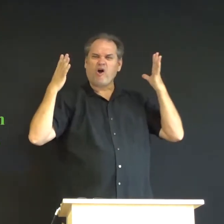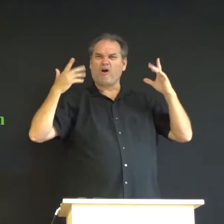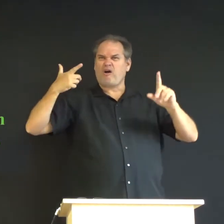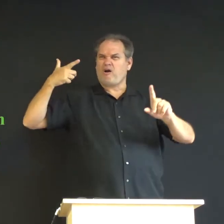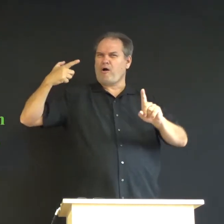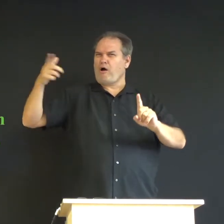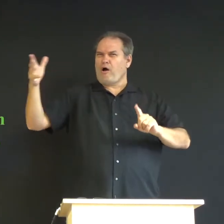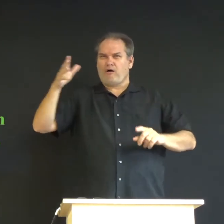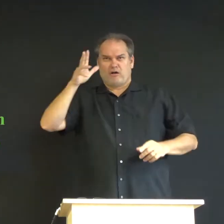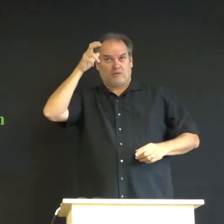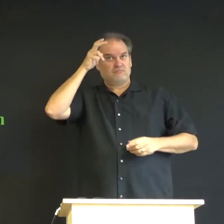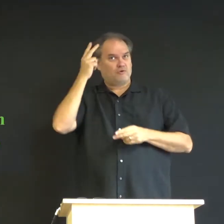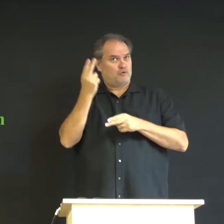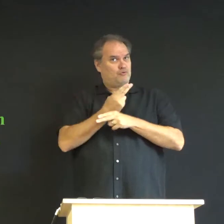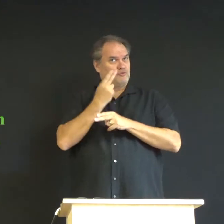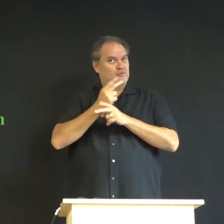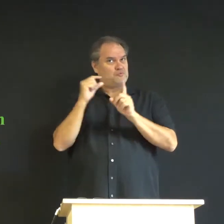People say, oh, Satan.